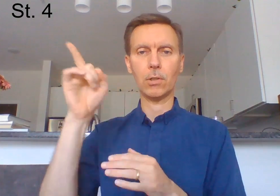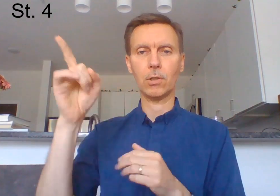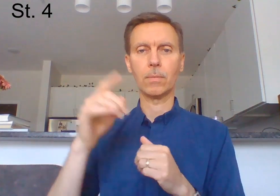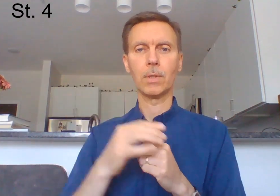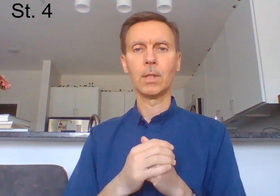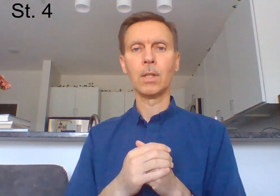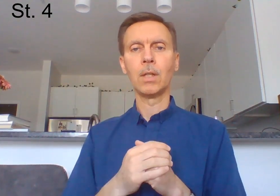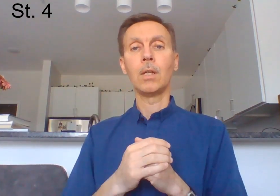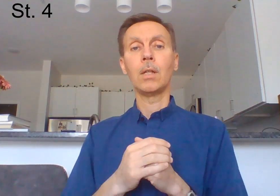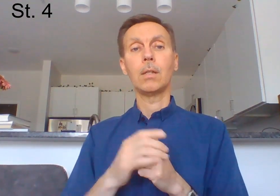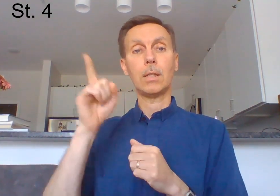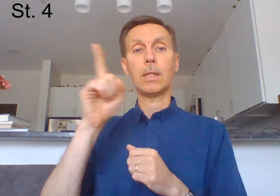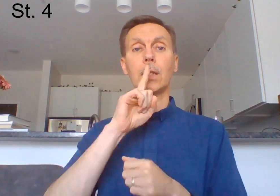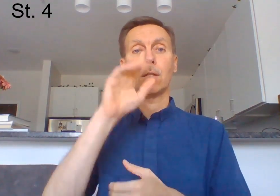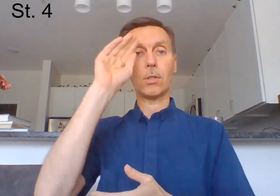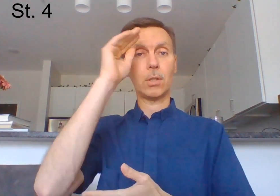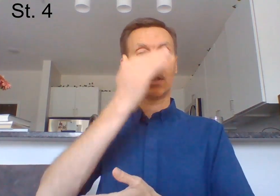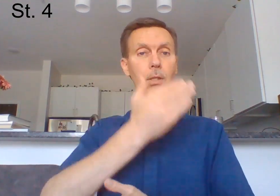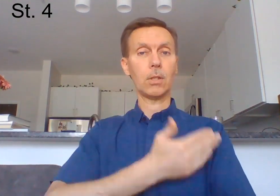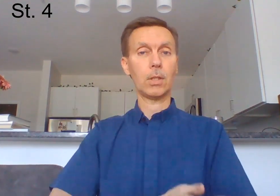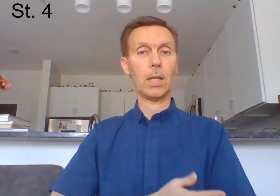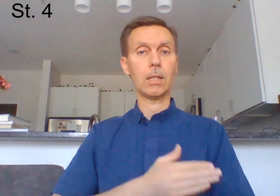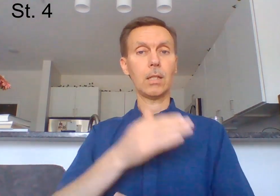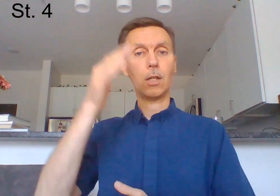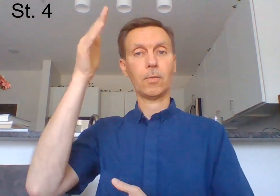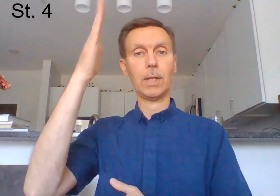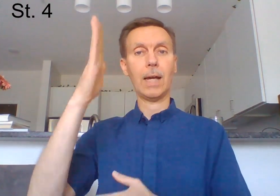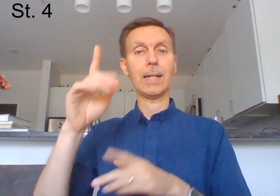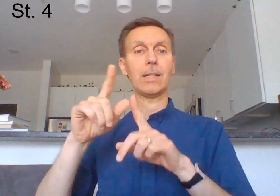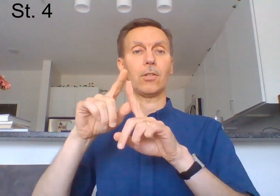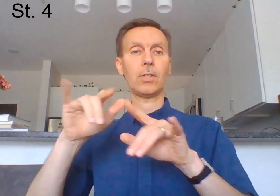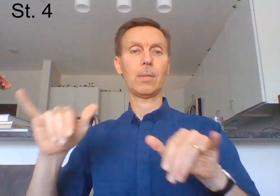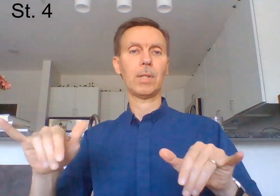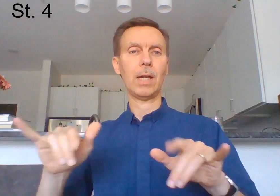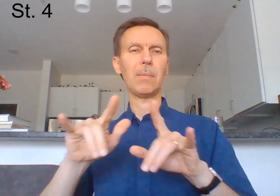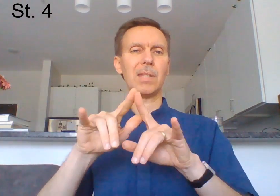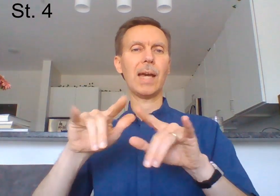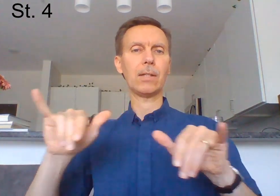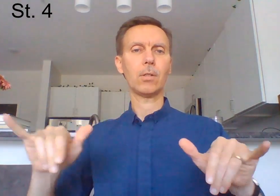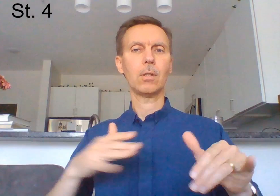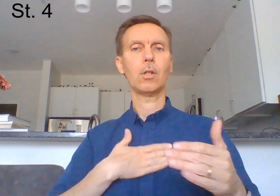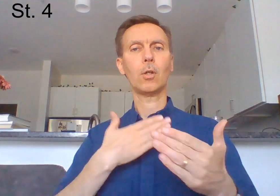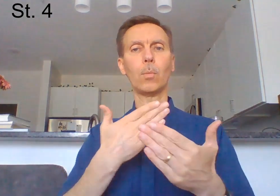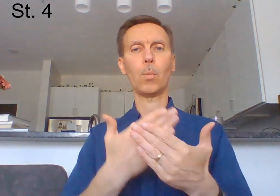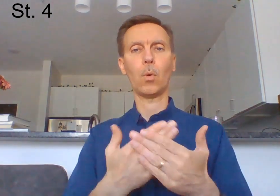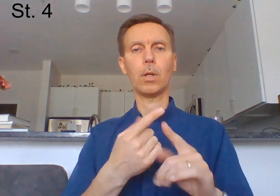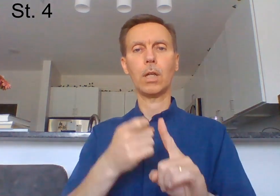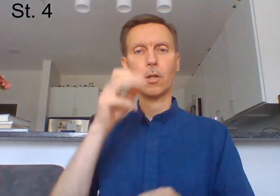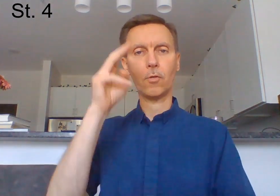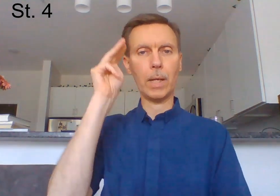Jesus. He is the Son of God and at the same time, yet born of